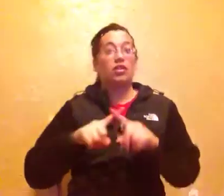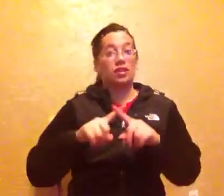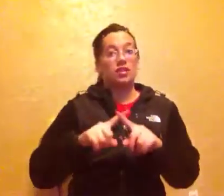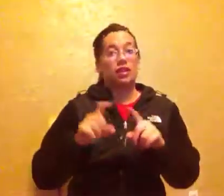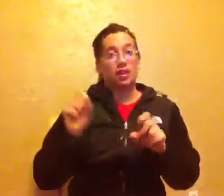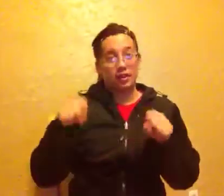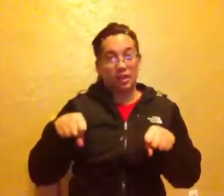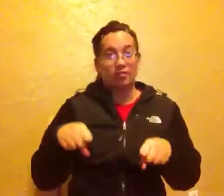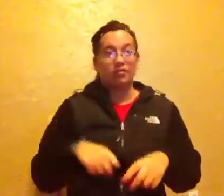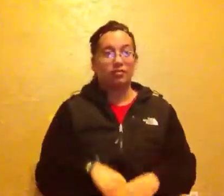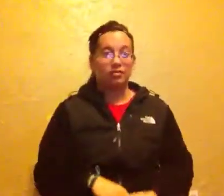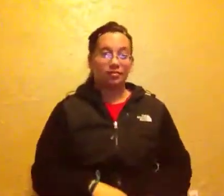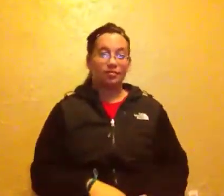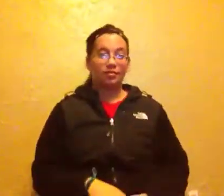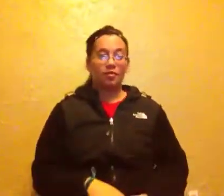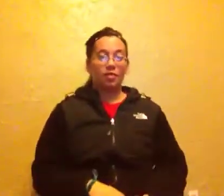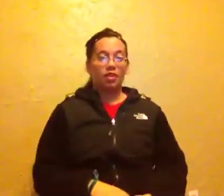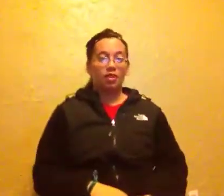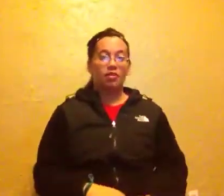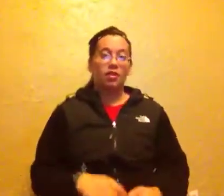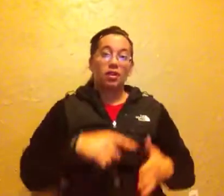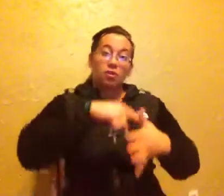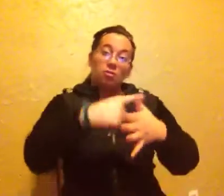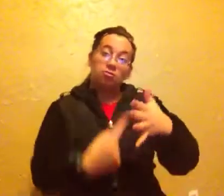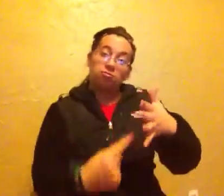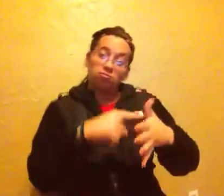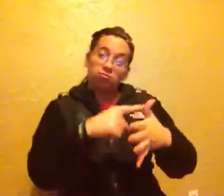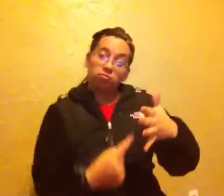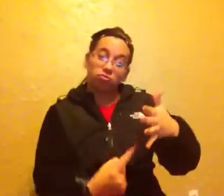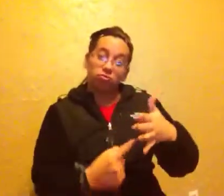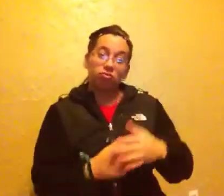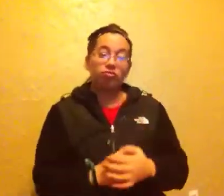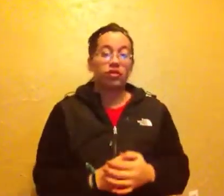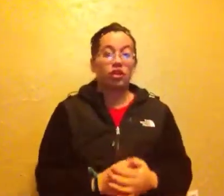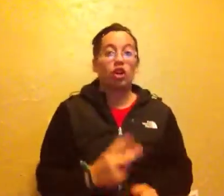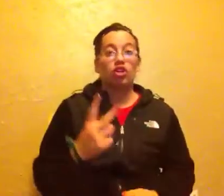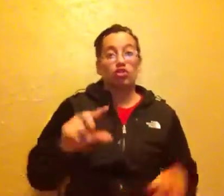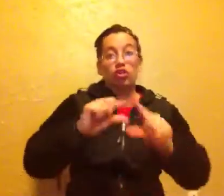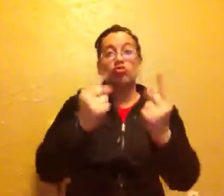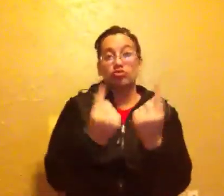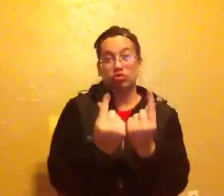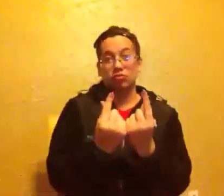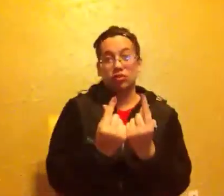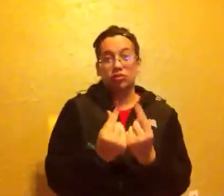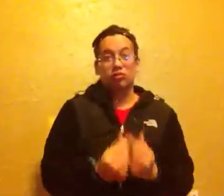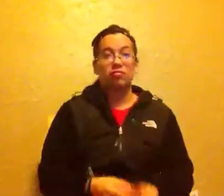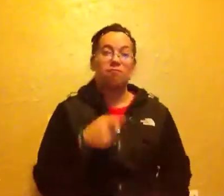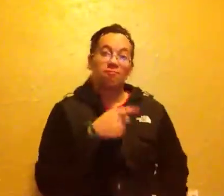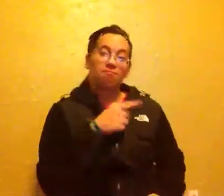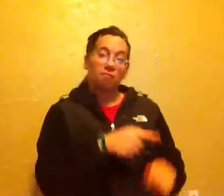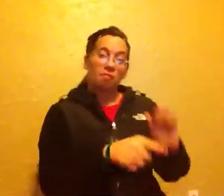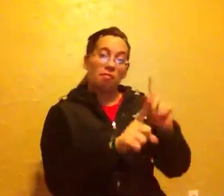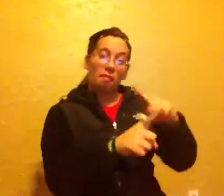disruptive symptoms. So the basic symptoms of schizophrenia can be grouped into two areas, what are called positive symptoms and